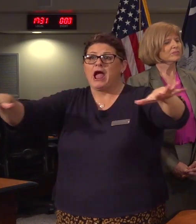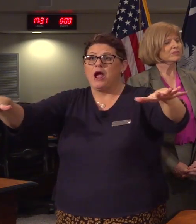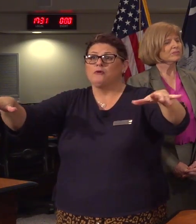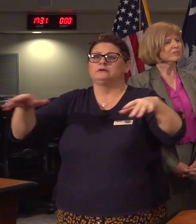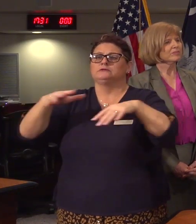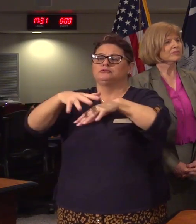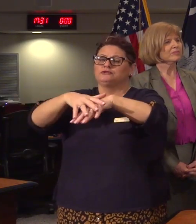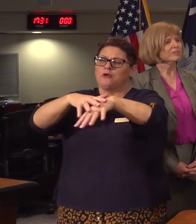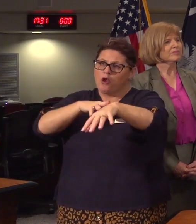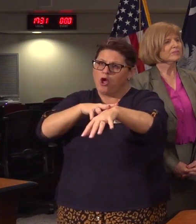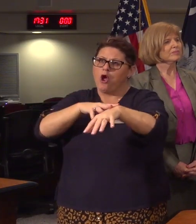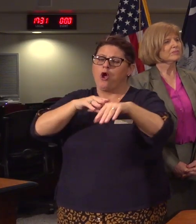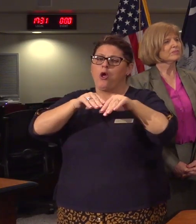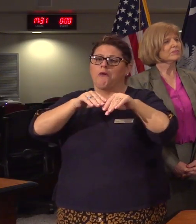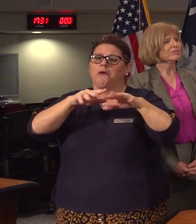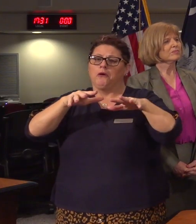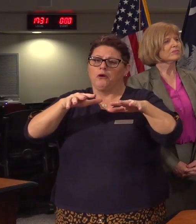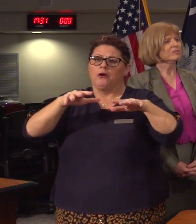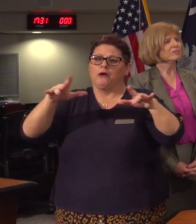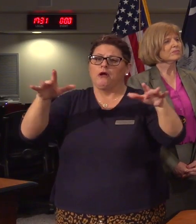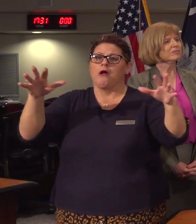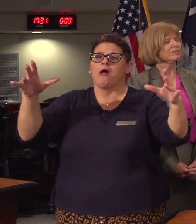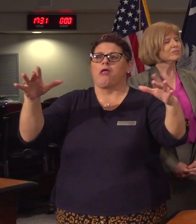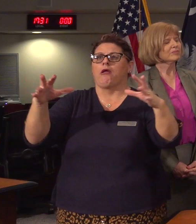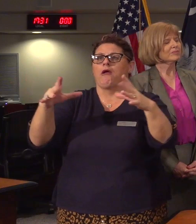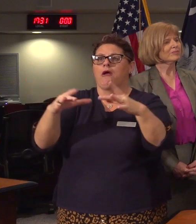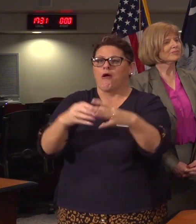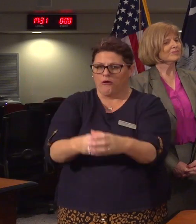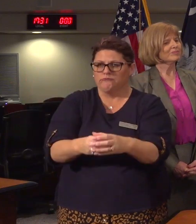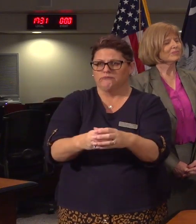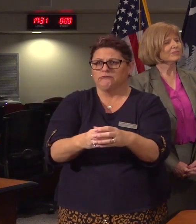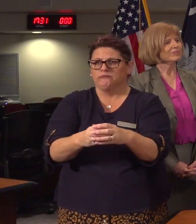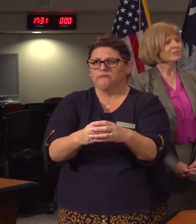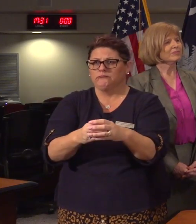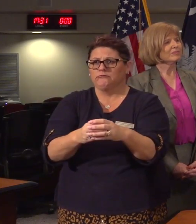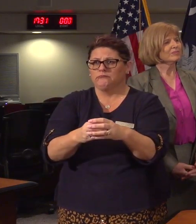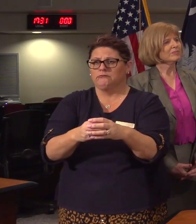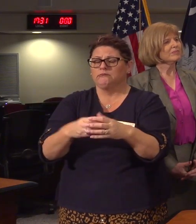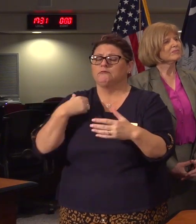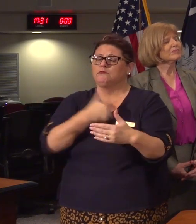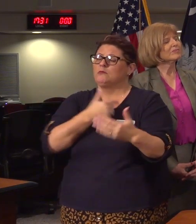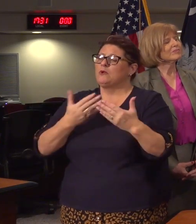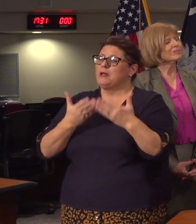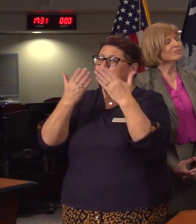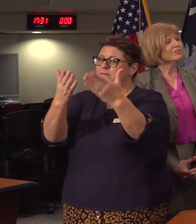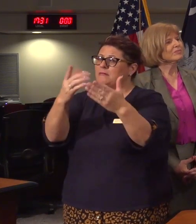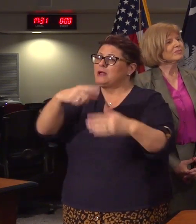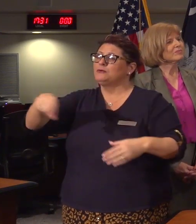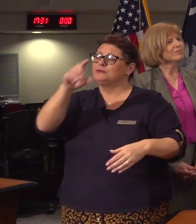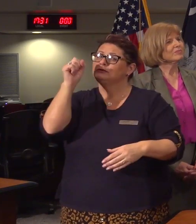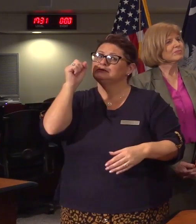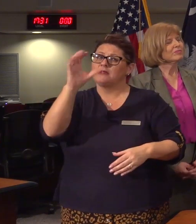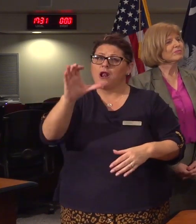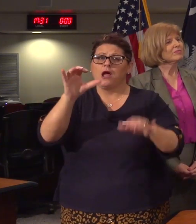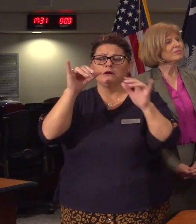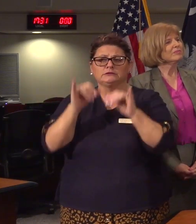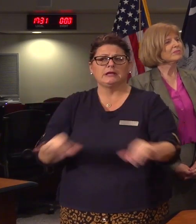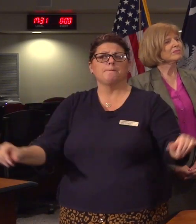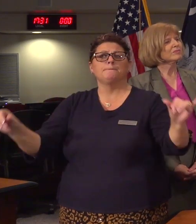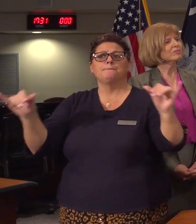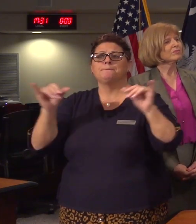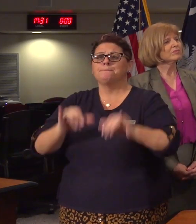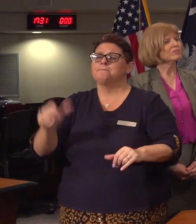need it most. At this time, it is recommended for the majority of South Carolinians to continue their daily